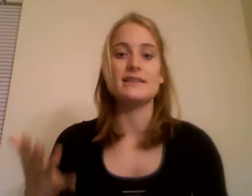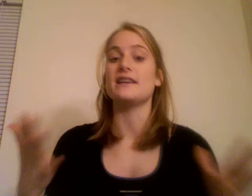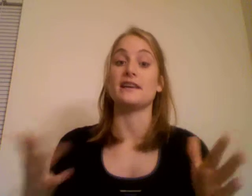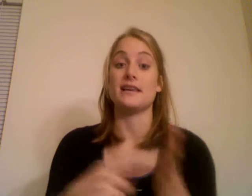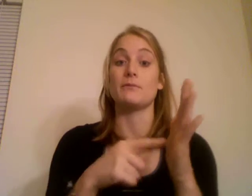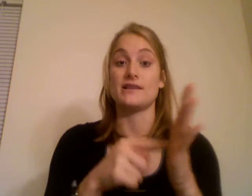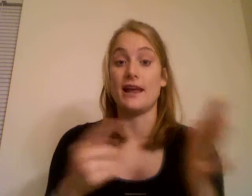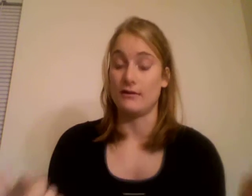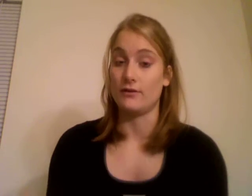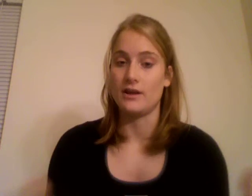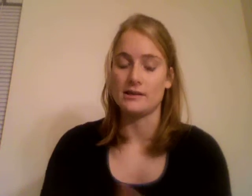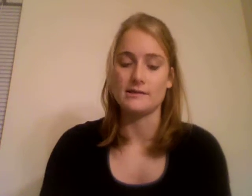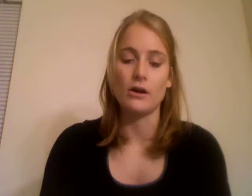the examples that I have for this are